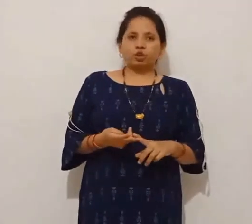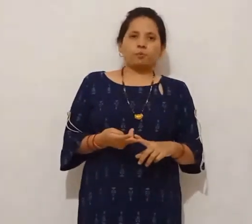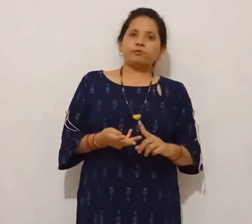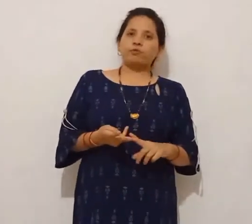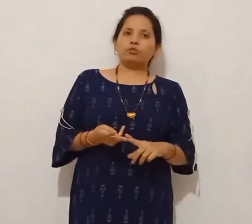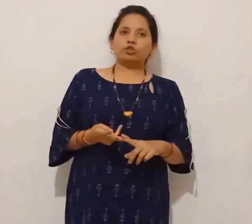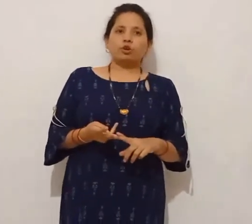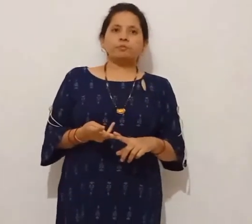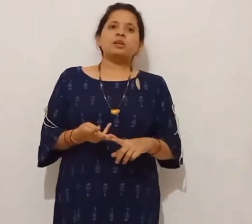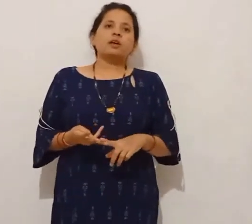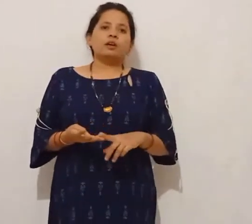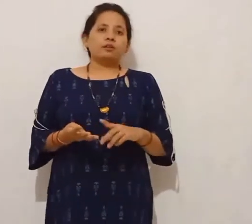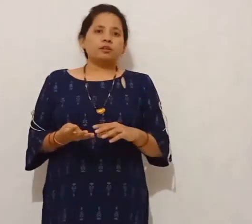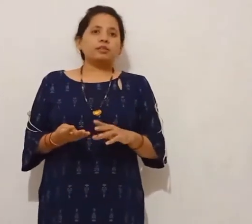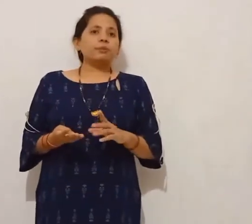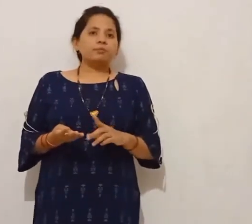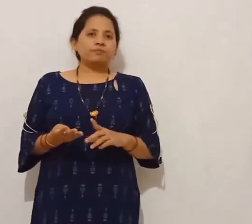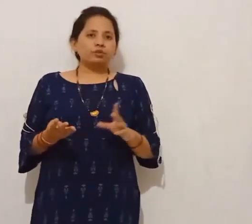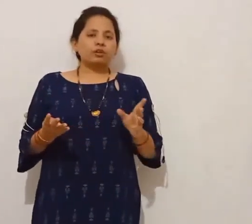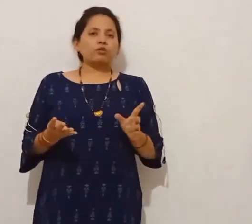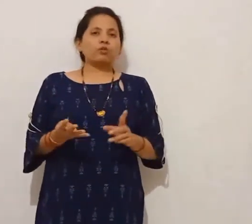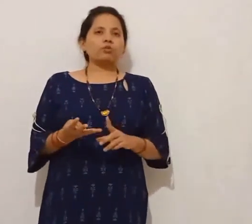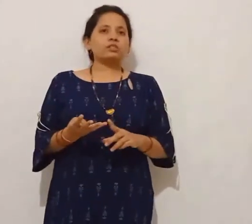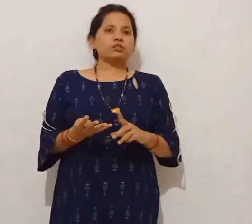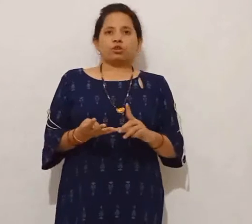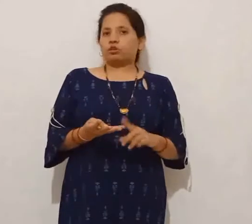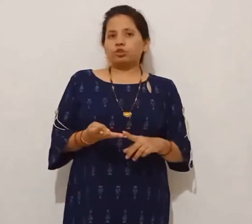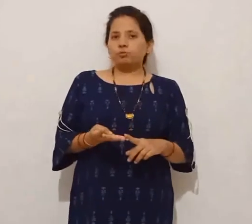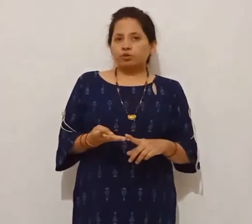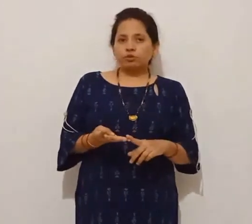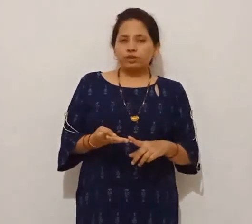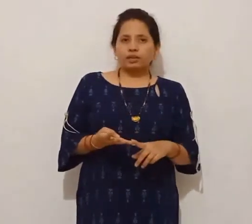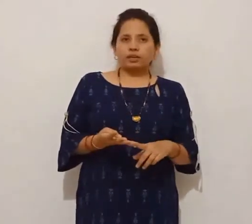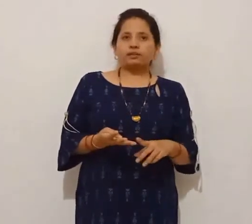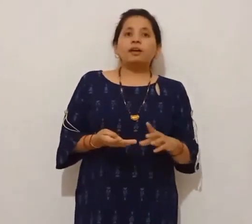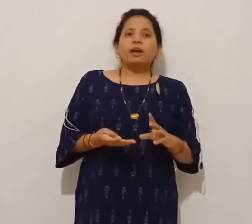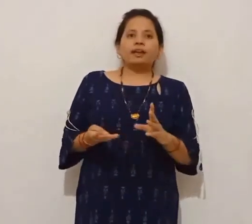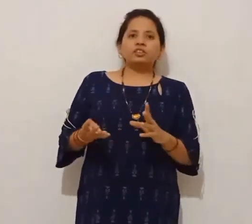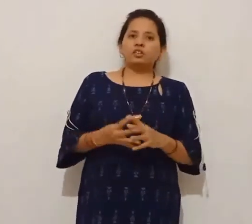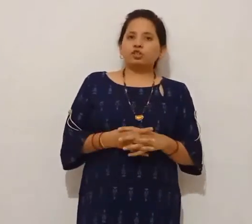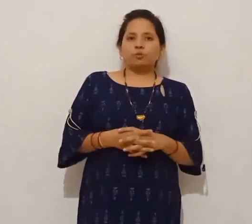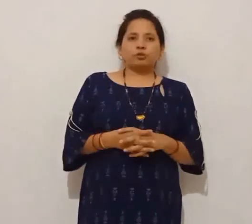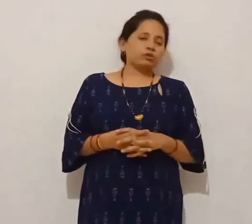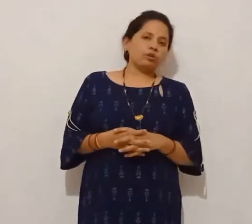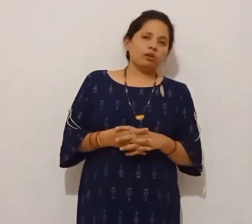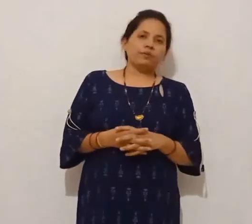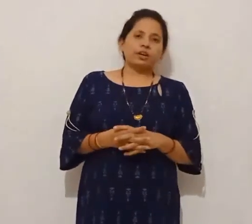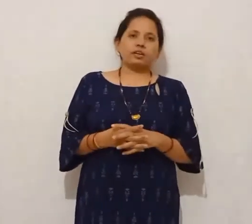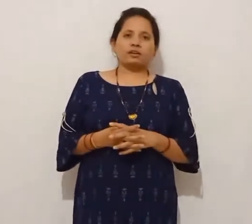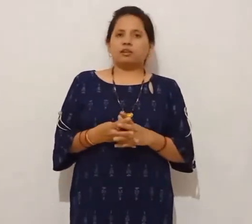shops, fruit shops. Sometimes clothes shops also we can get, and general shops also we can get. There we